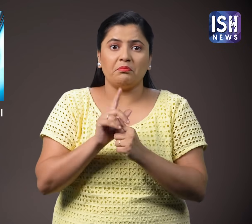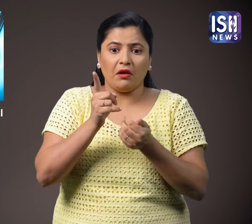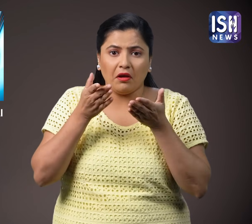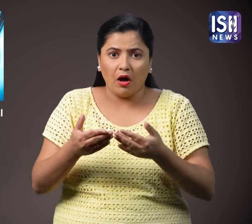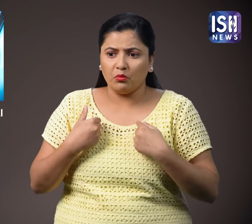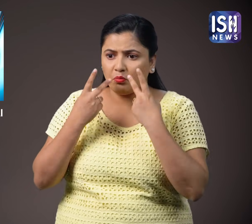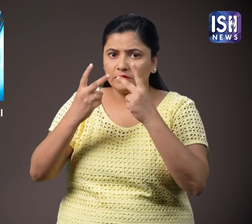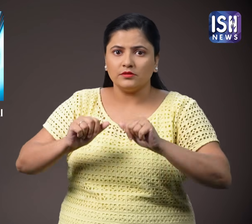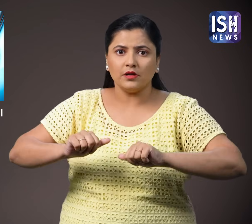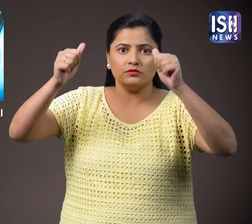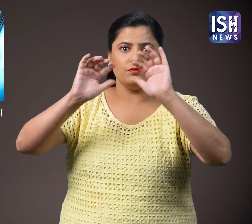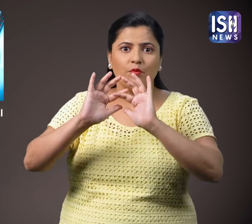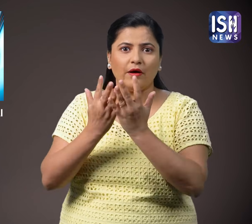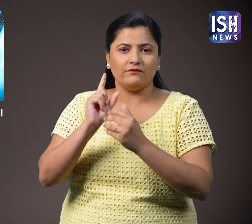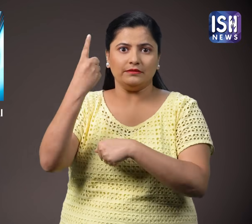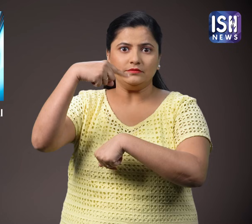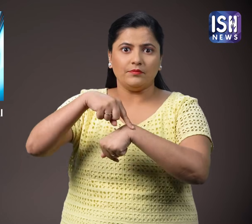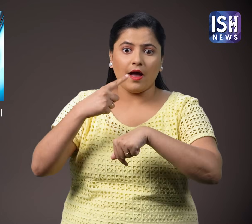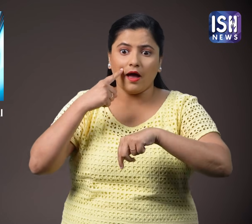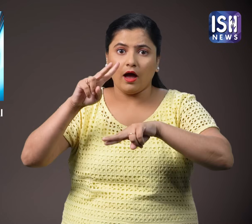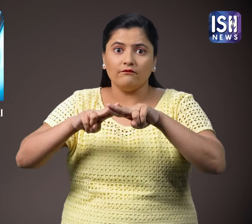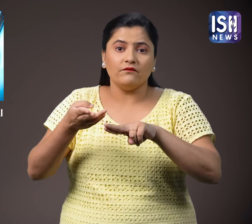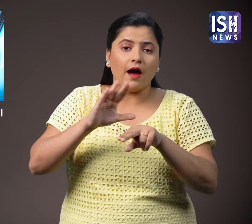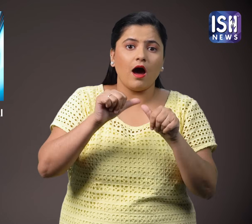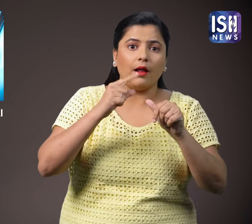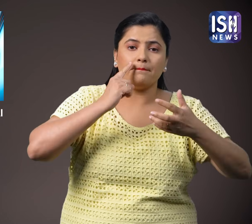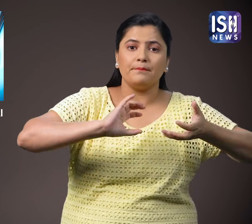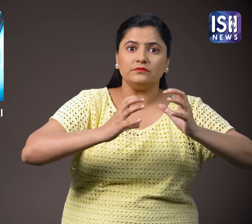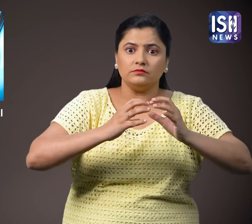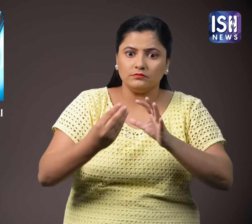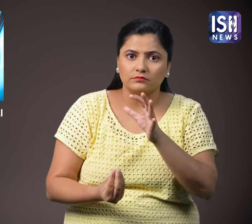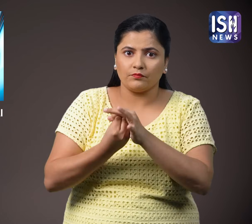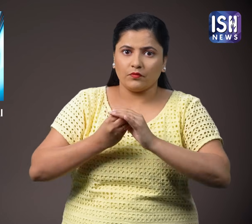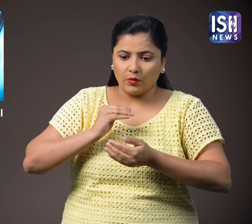But bringing a baby to life through such IVF technology is absolutely wonderful.